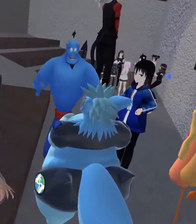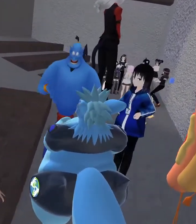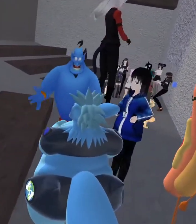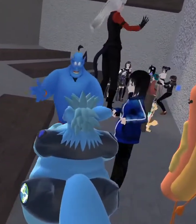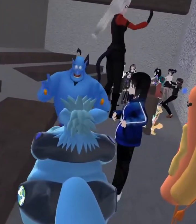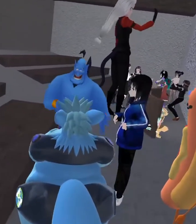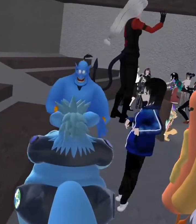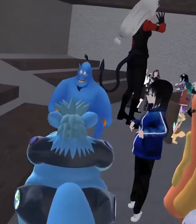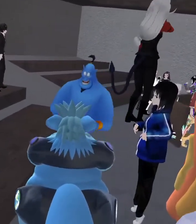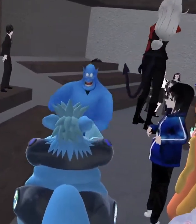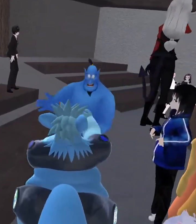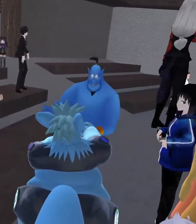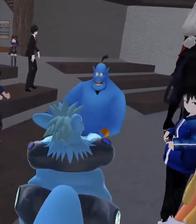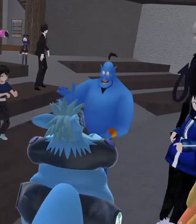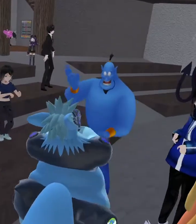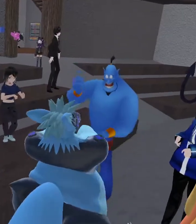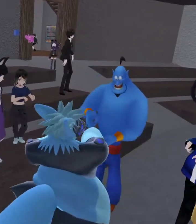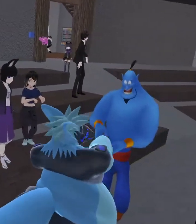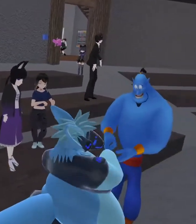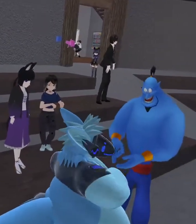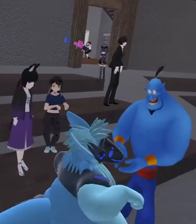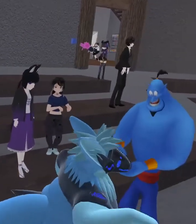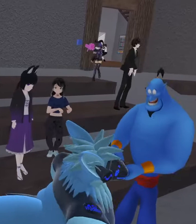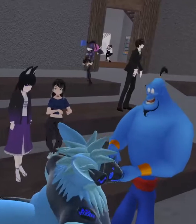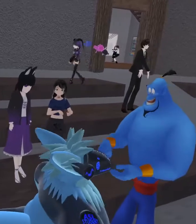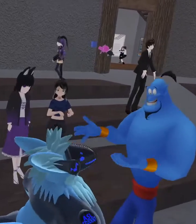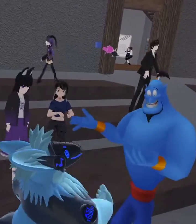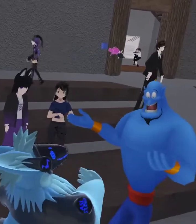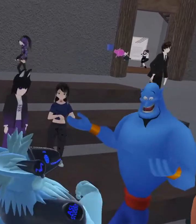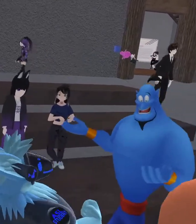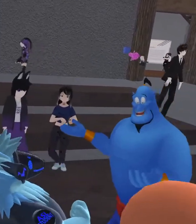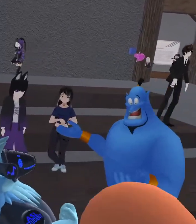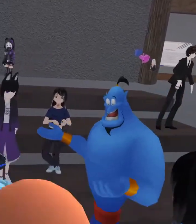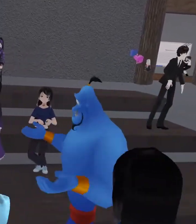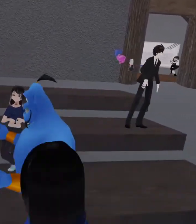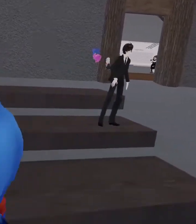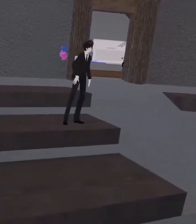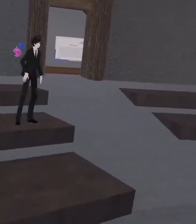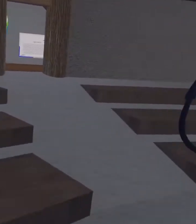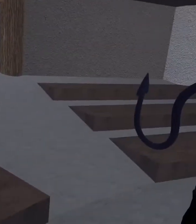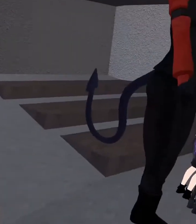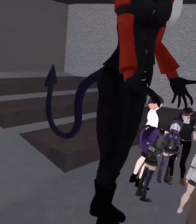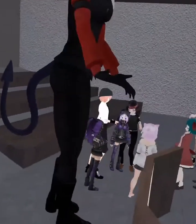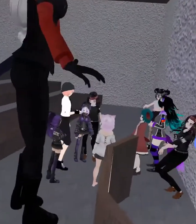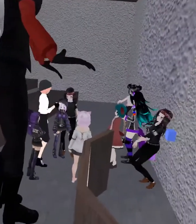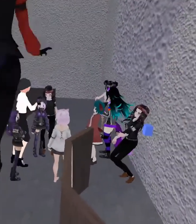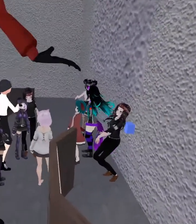and then you we're jump just in. gonna boom However, it's going to get what you need. right in the face. I don't know. Do we have someone who's a doctor, or What's the do we timing on